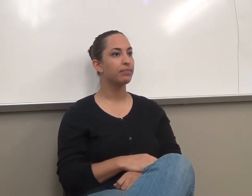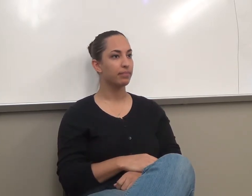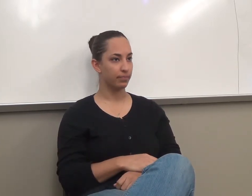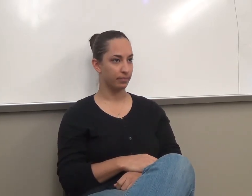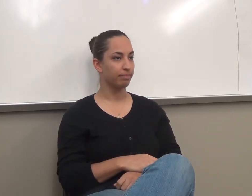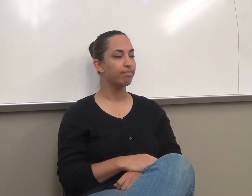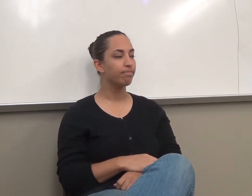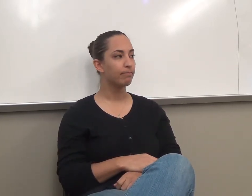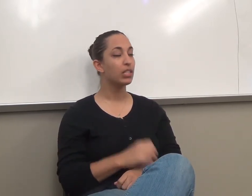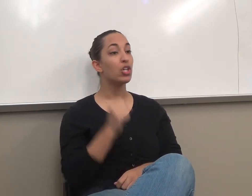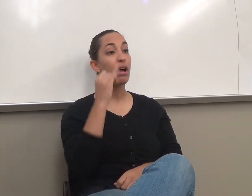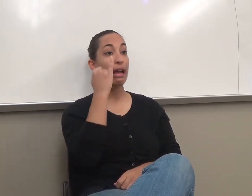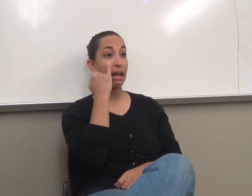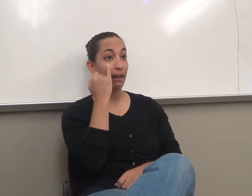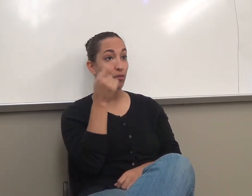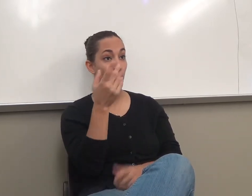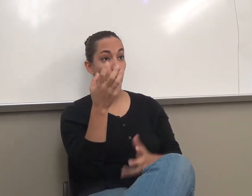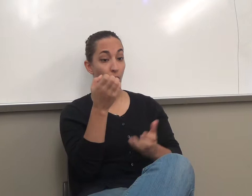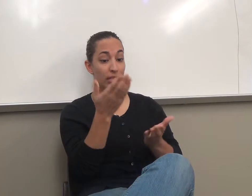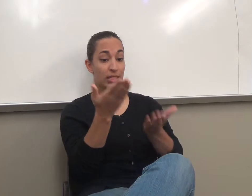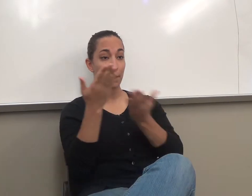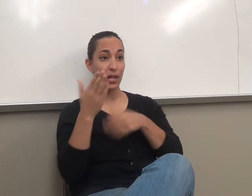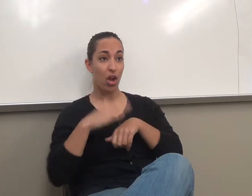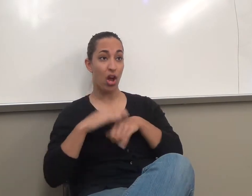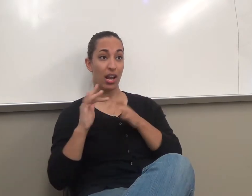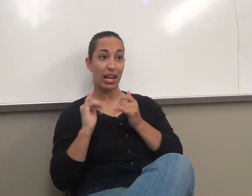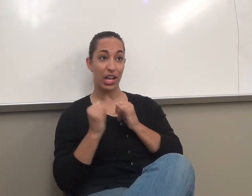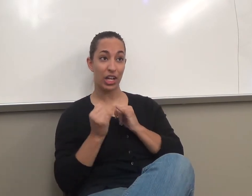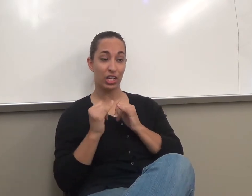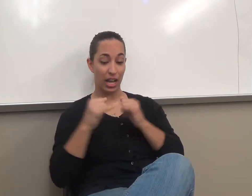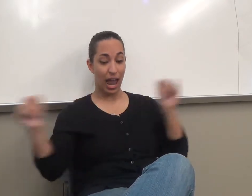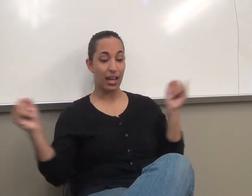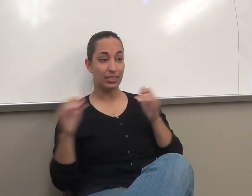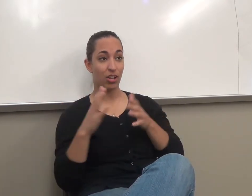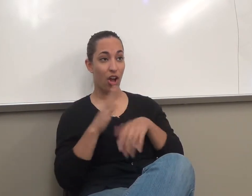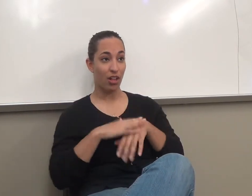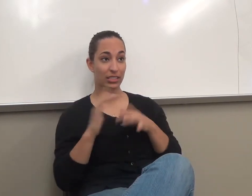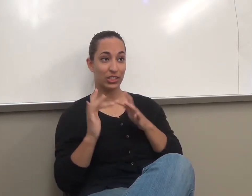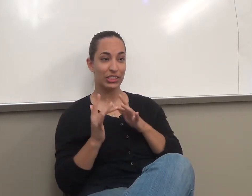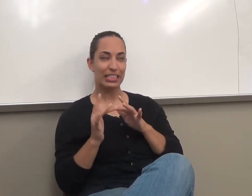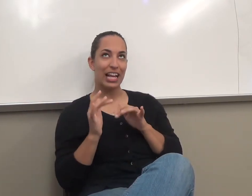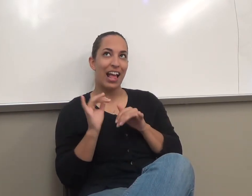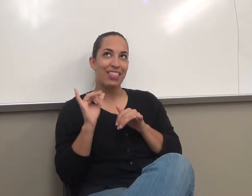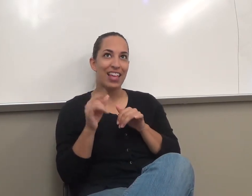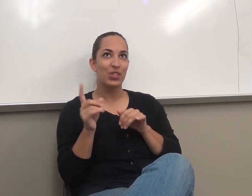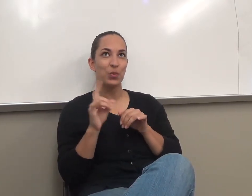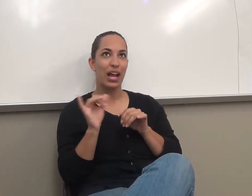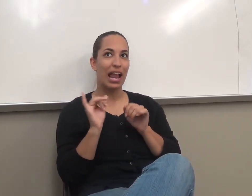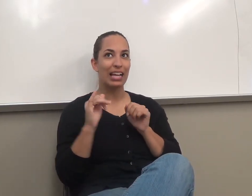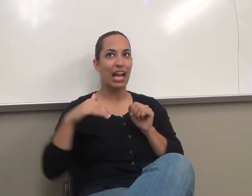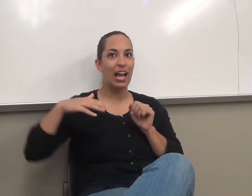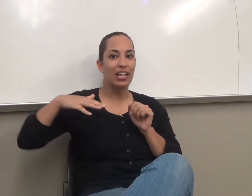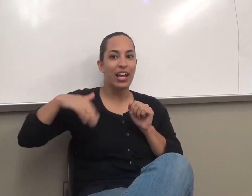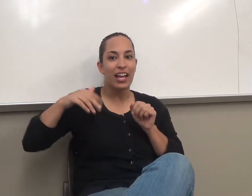want to submit this stuff online, this is where we get into uncharted territory.